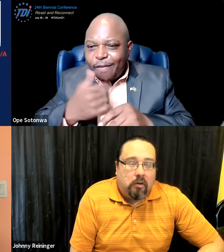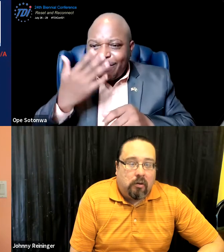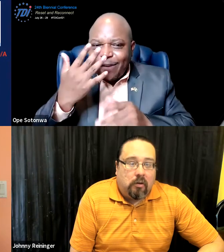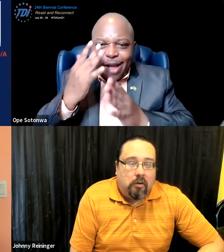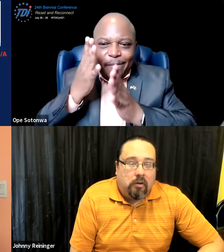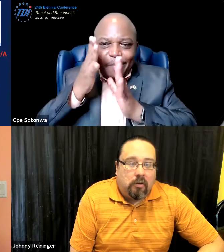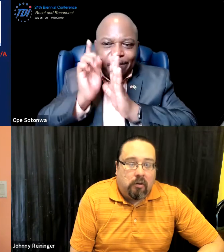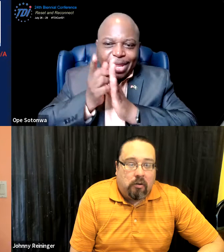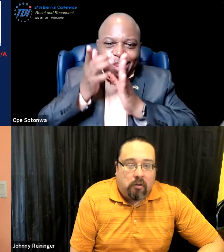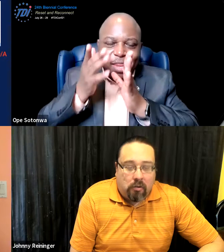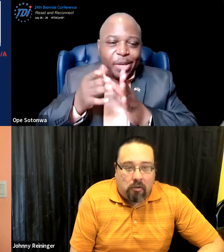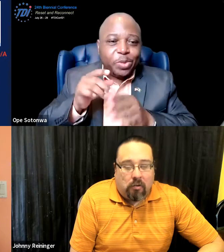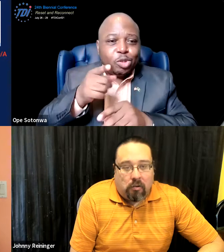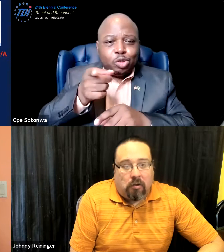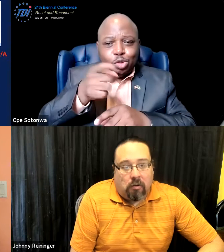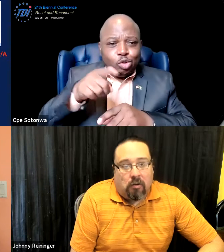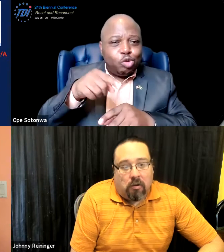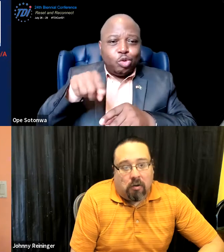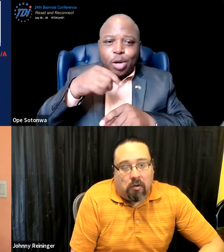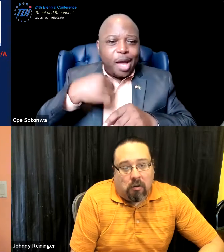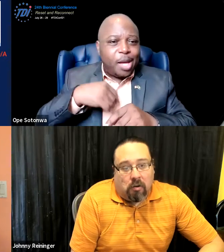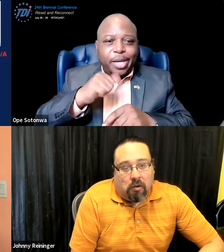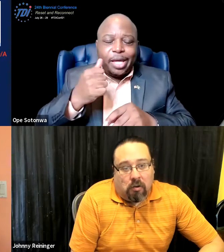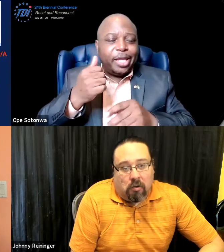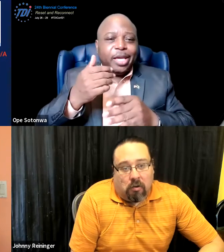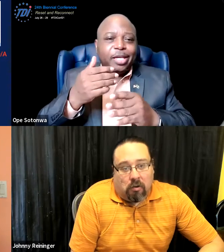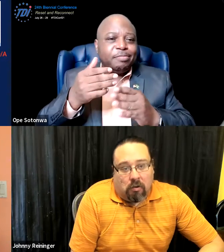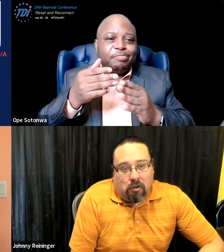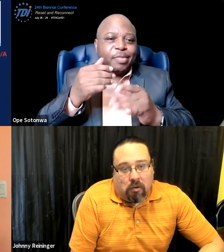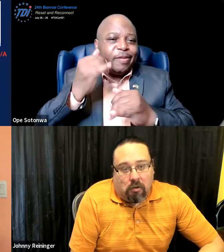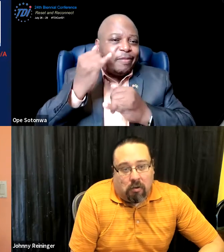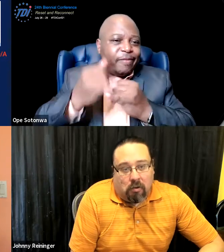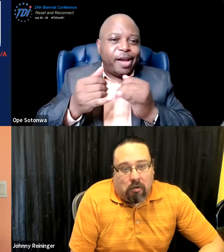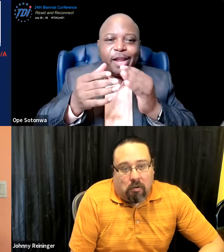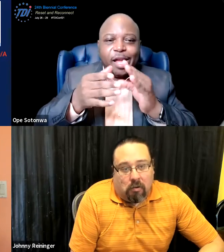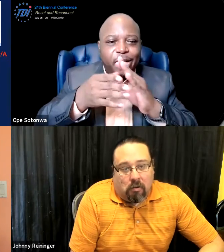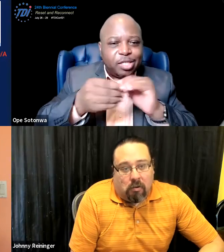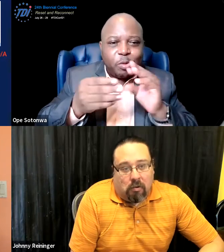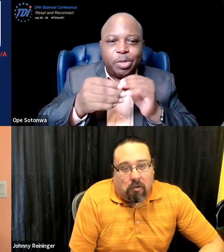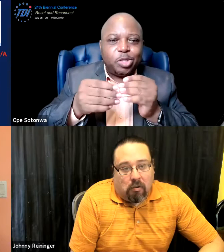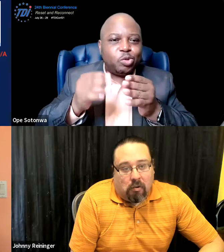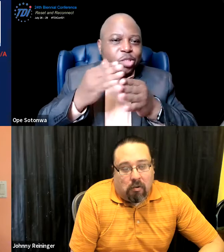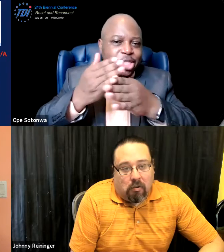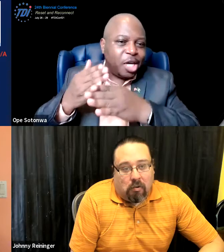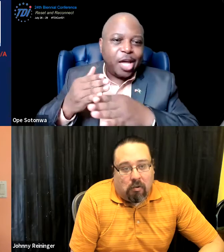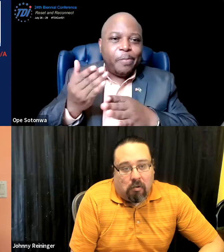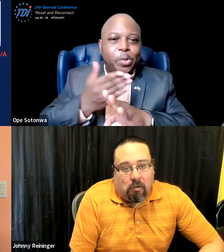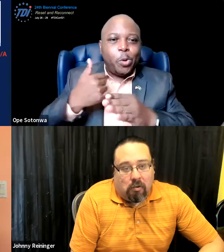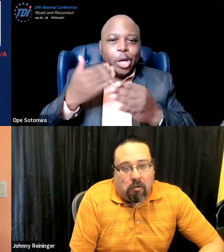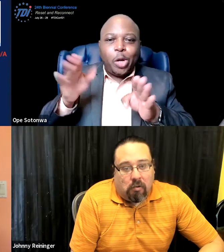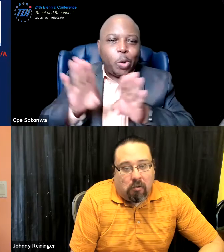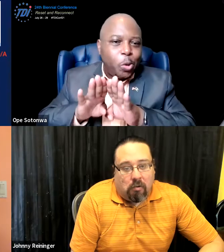I'm actually looking at the time. We have 5 minutes left. Do you have any